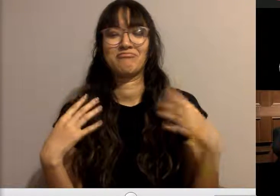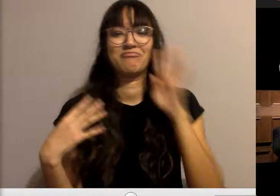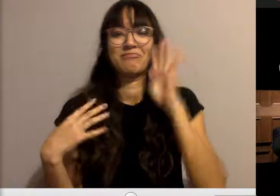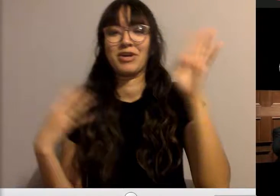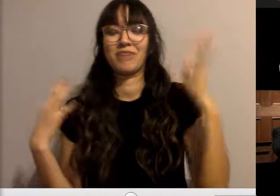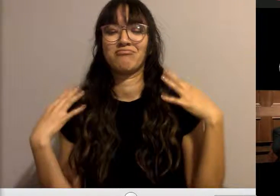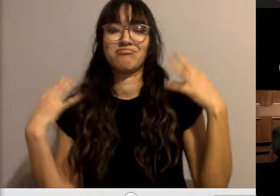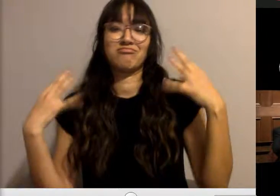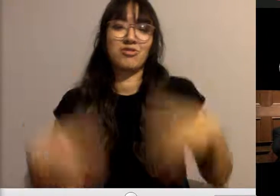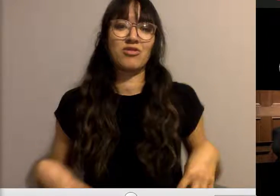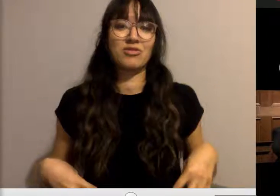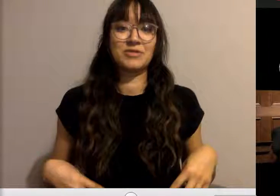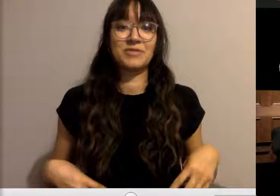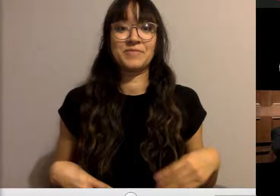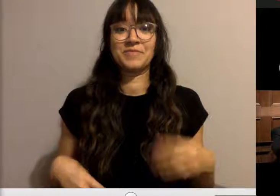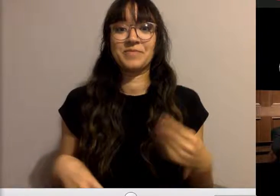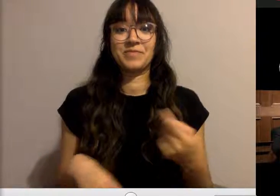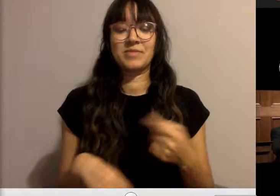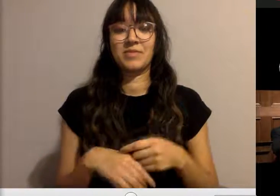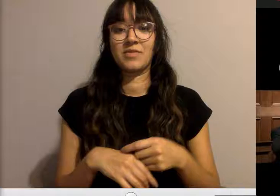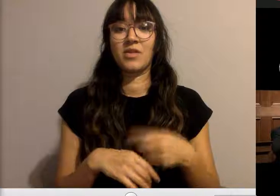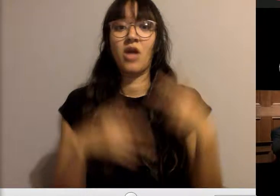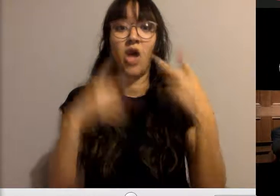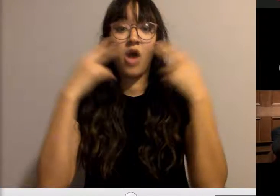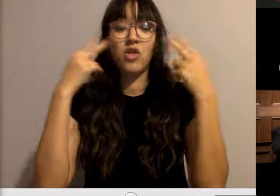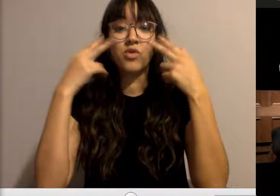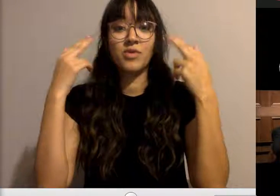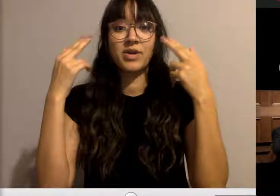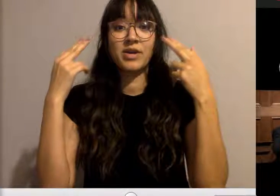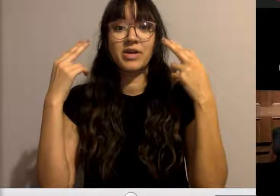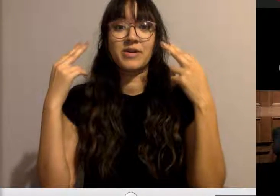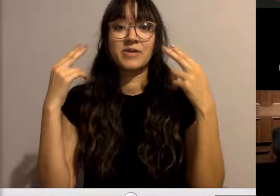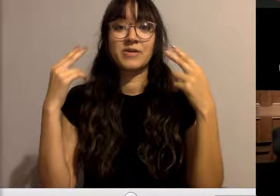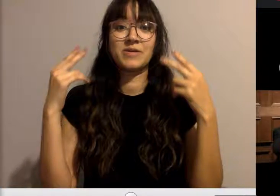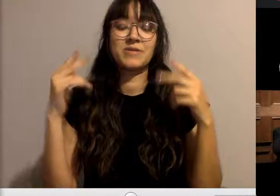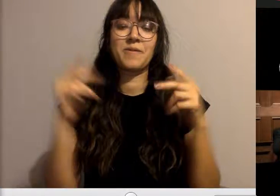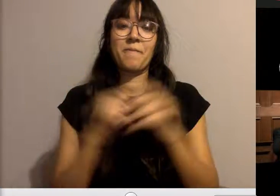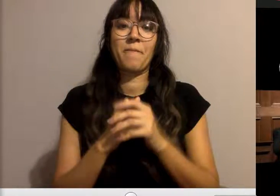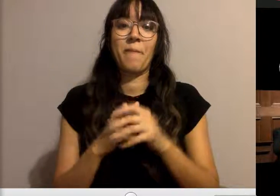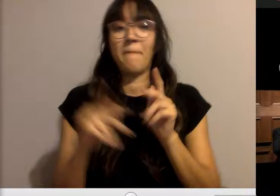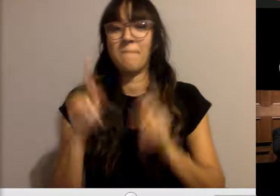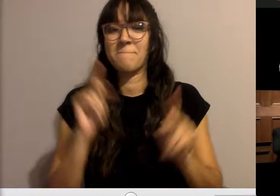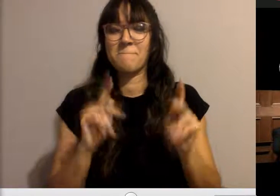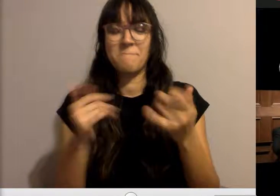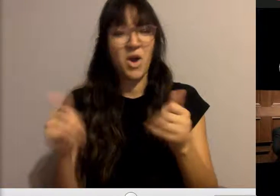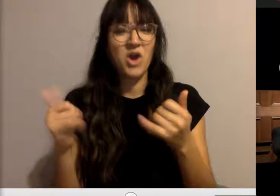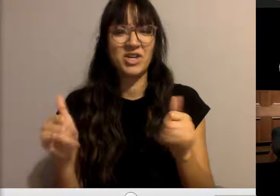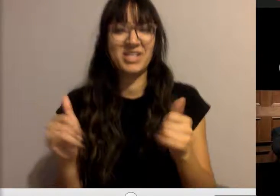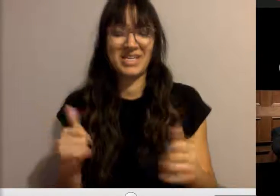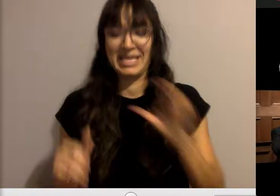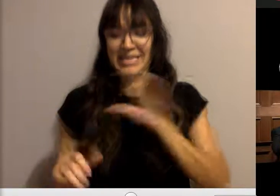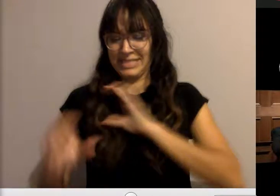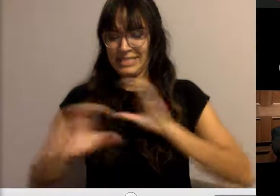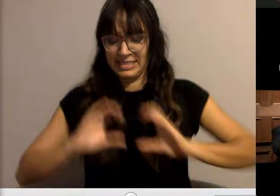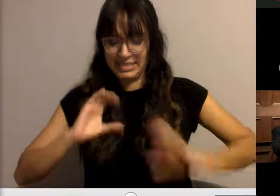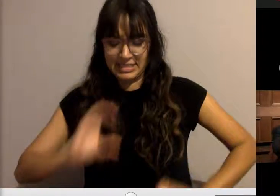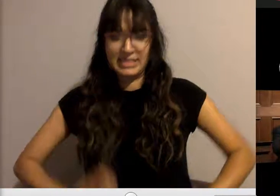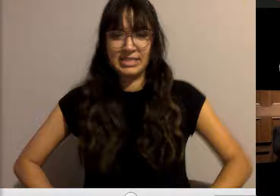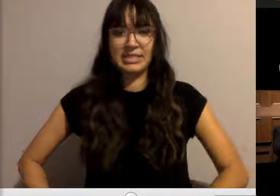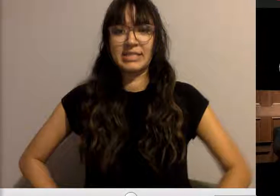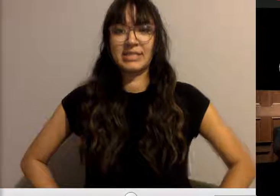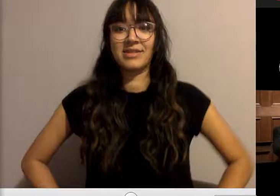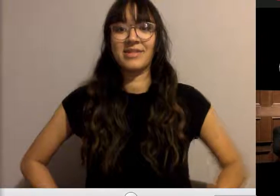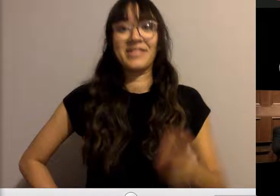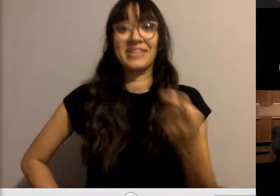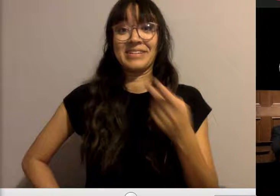behind me showed up at the Halloween party with lots of letter C's all over, probably 100 of them. And I said, what are you? They said, we're